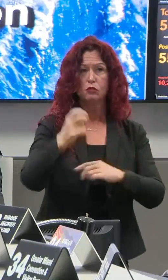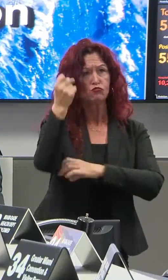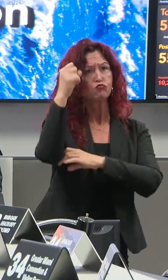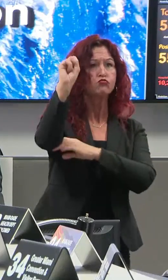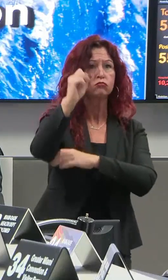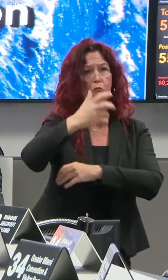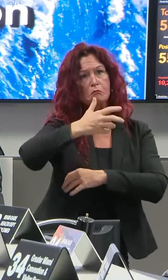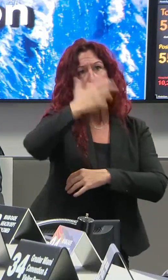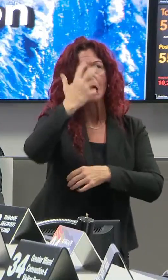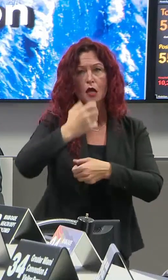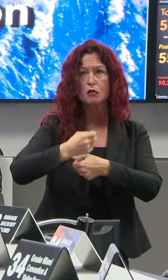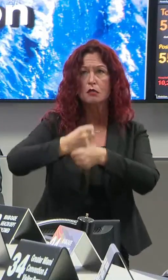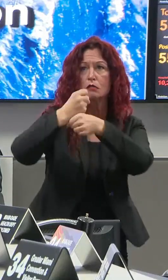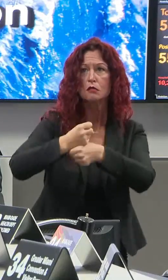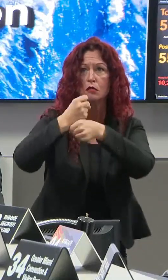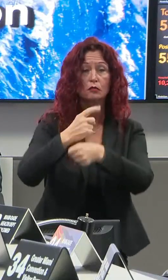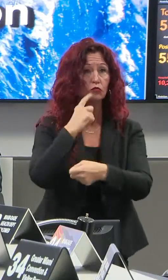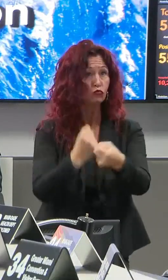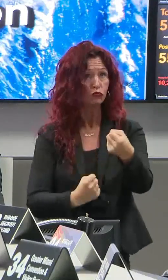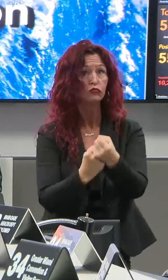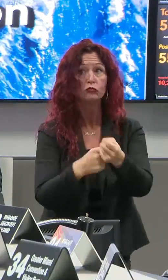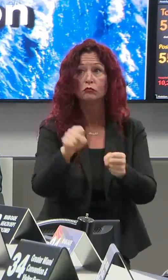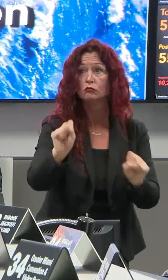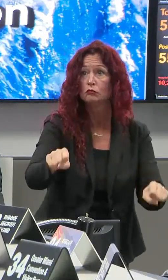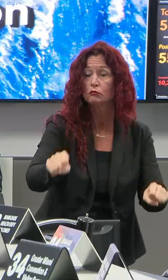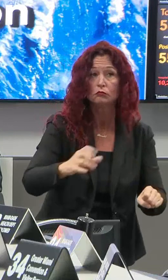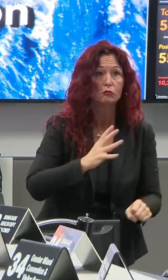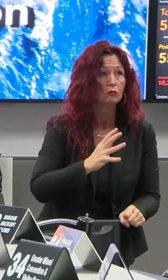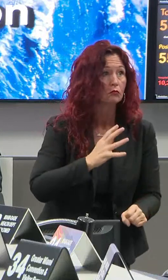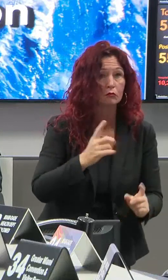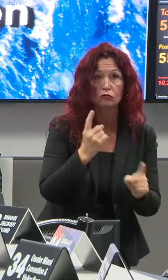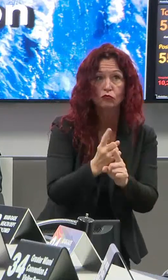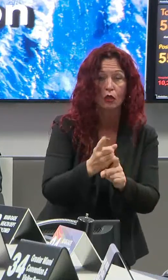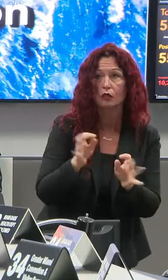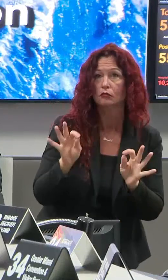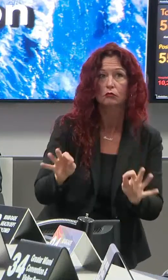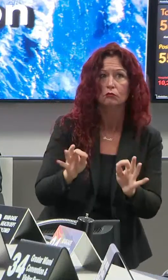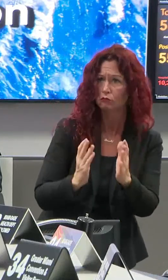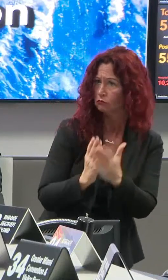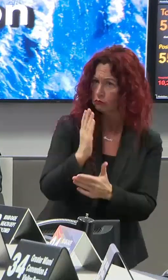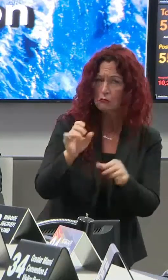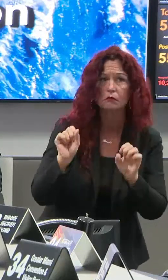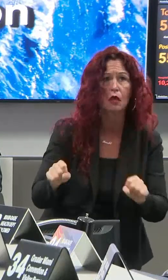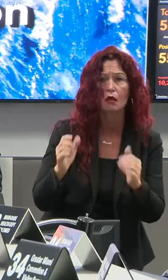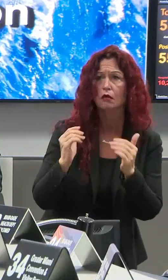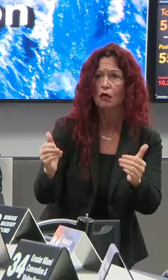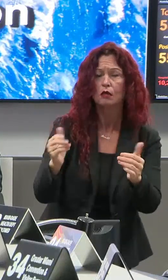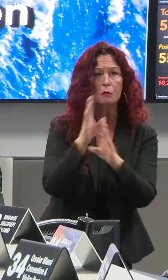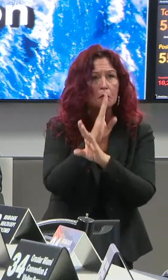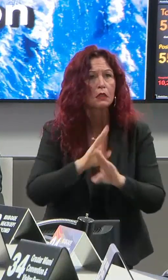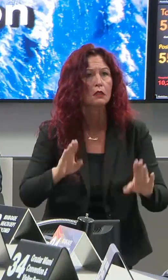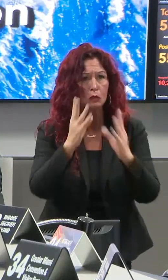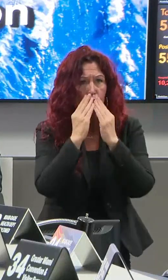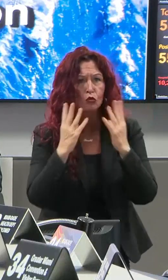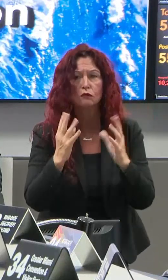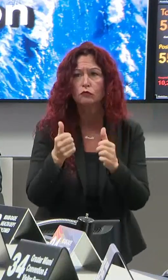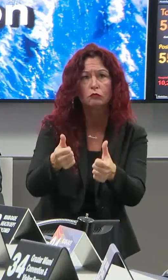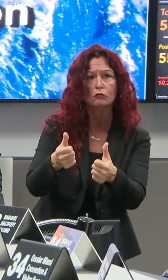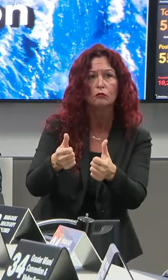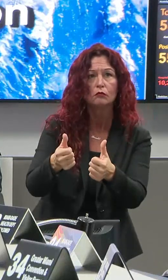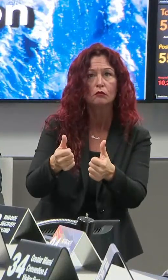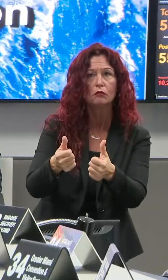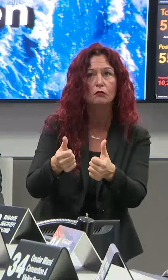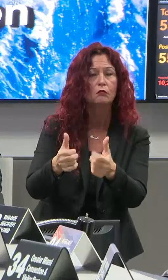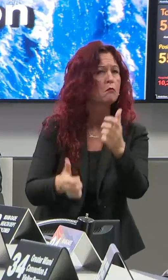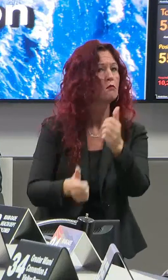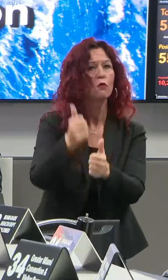by setting things on fire or breaking and looting businesses. That is not a peaceful protest. And I know most of our protesters are peaceful. The